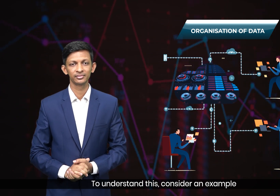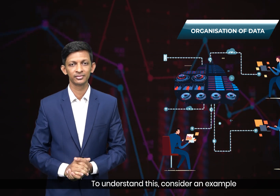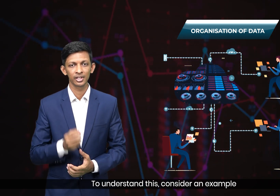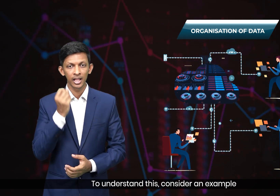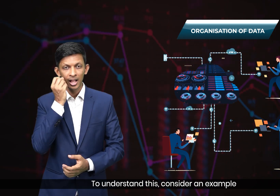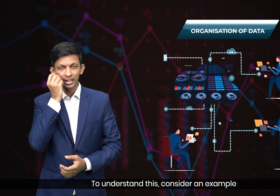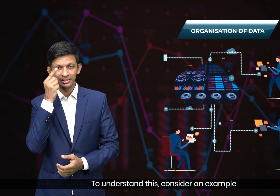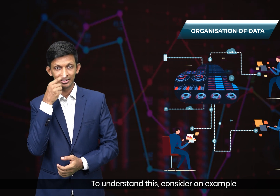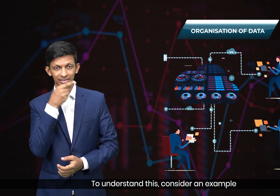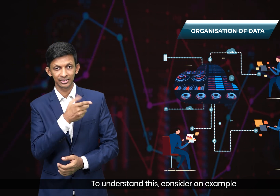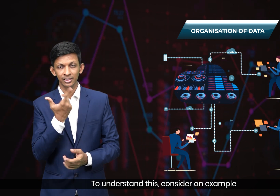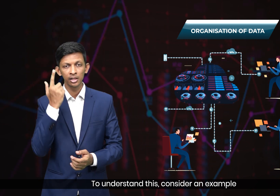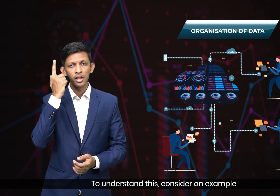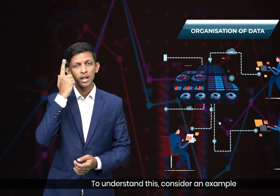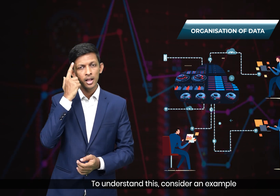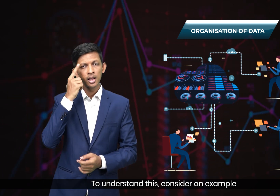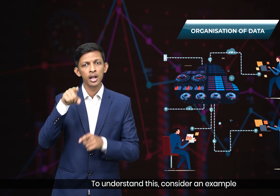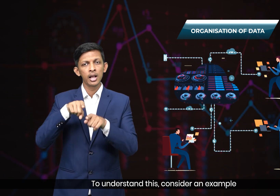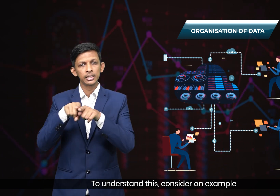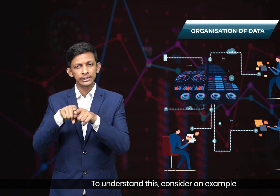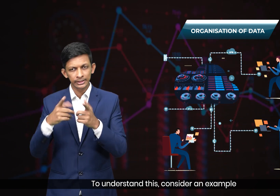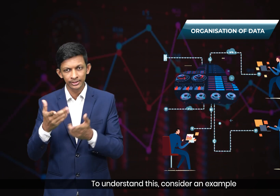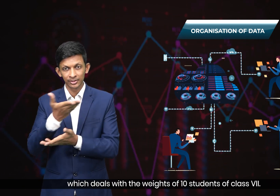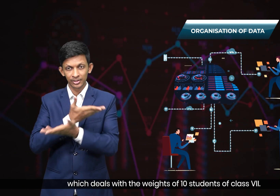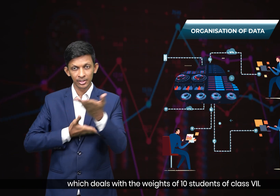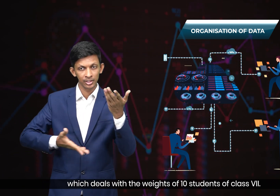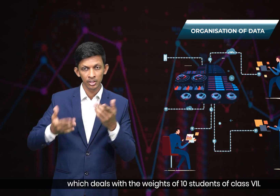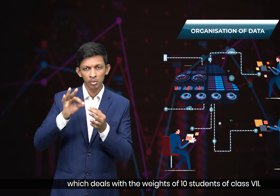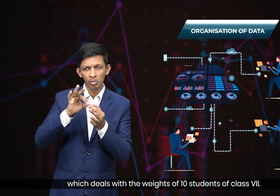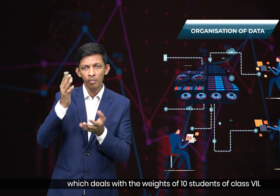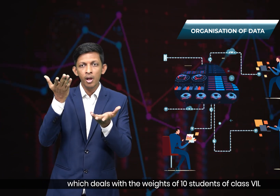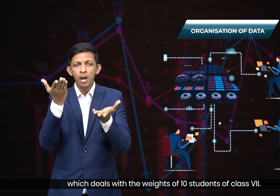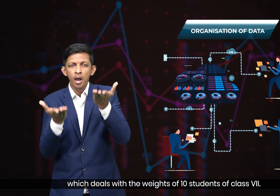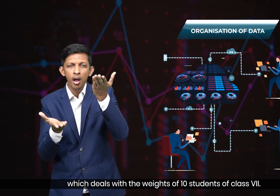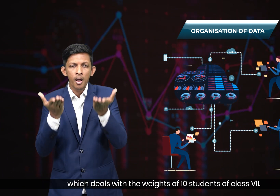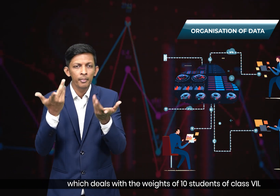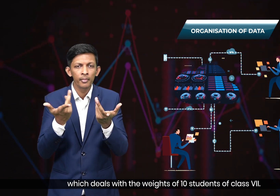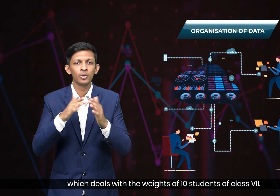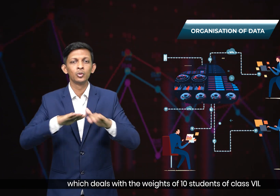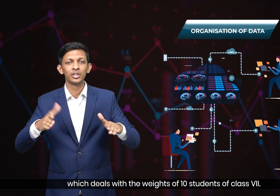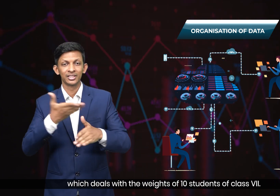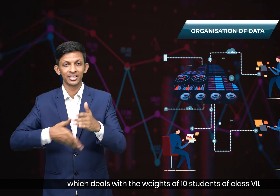understand this, consider an example which deals with the weights of 10 students of class 7.